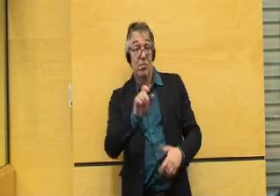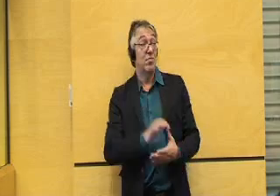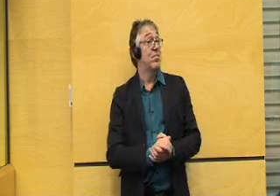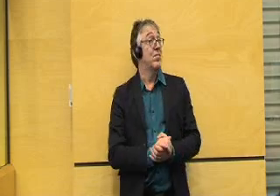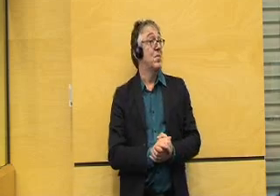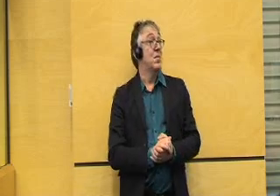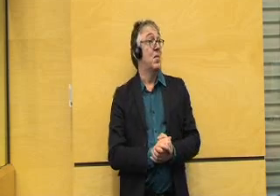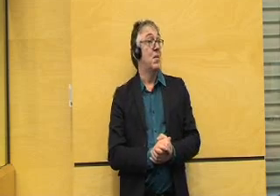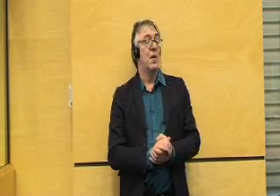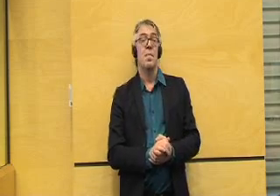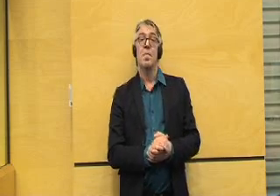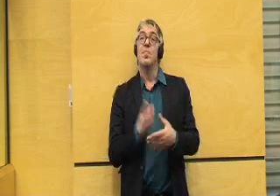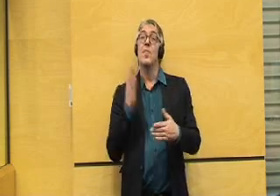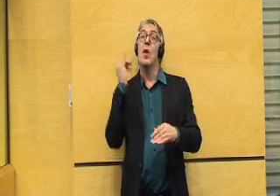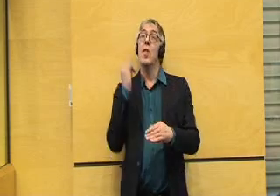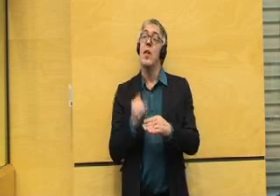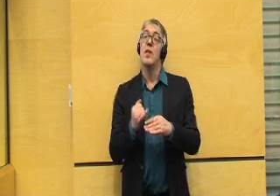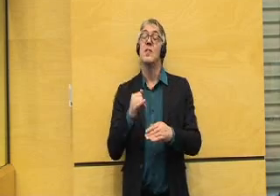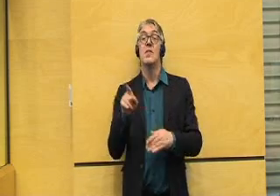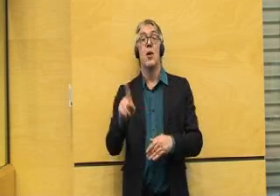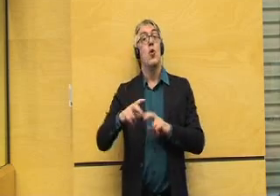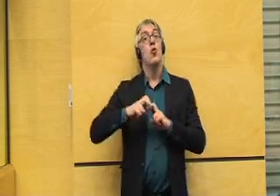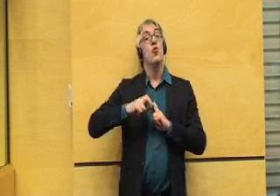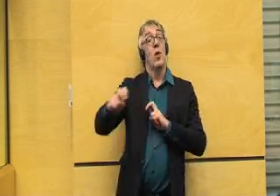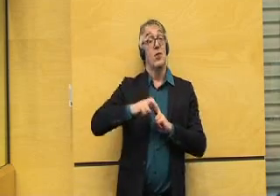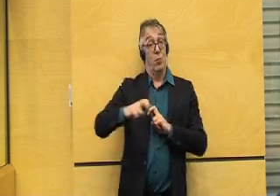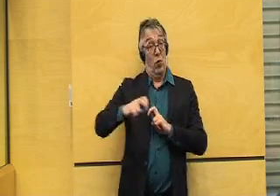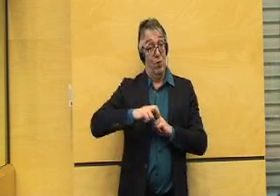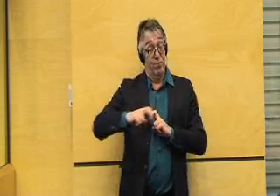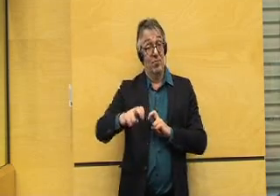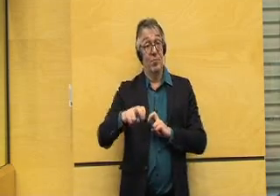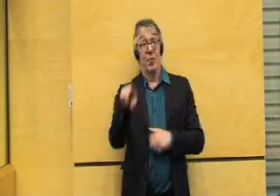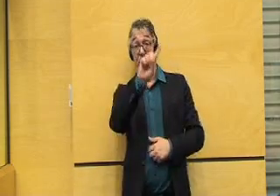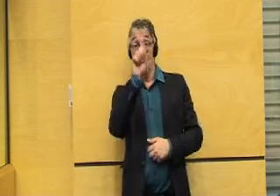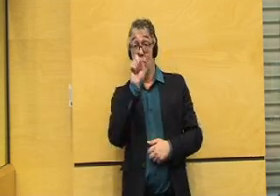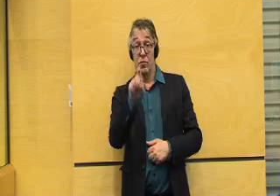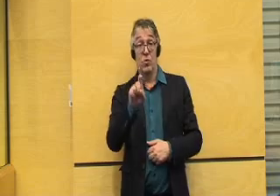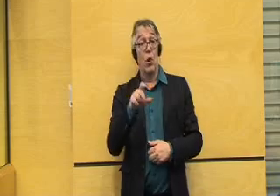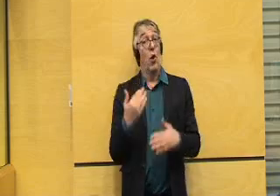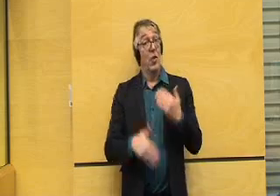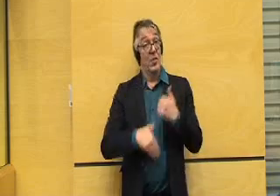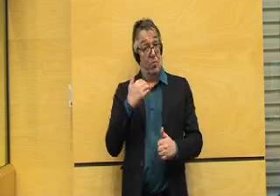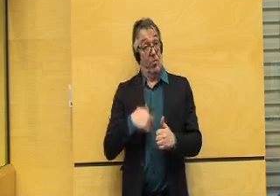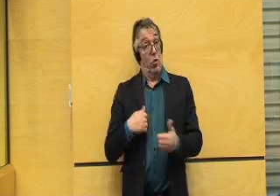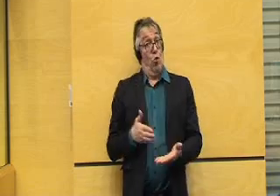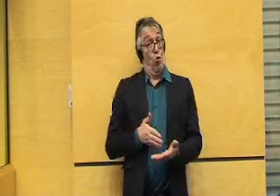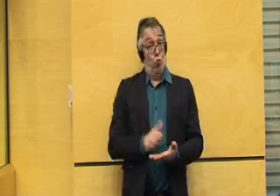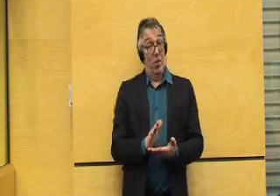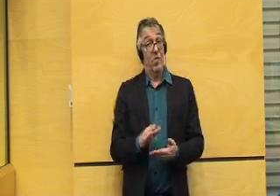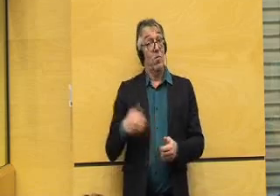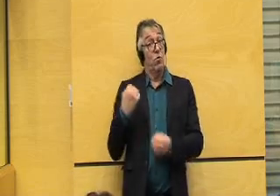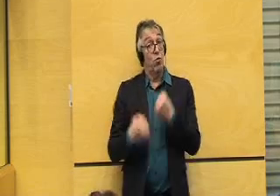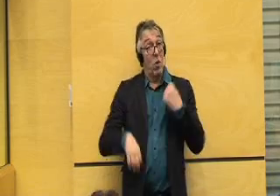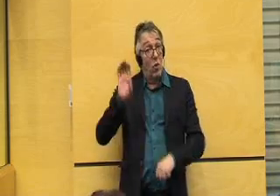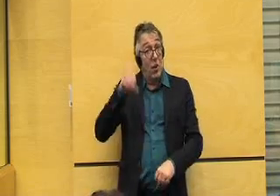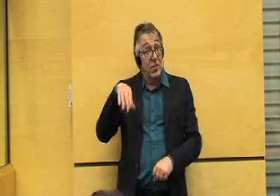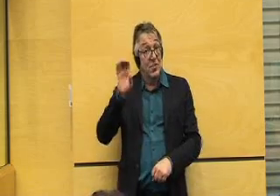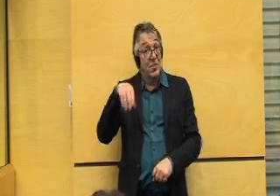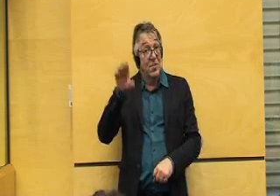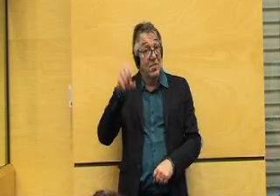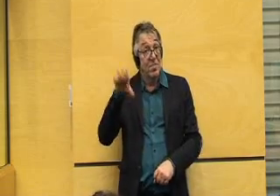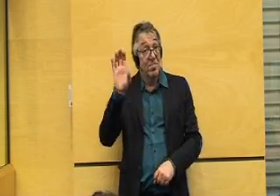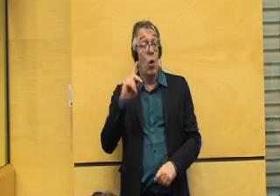us about the procedures relevant to driving licenses with special regard to the case of the deaf. Thank you.